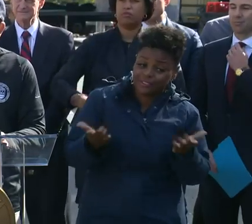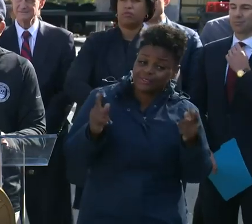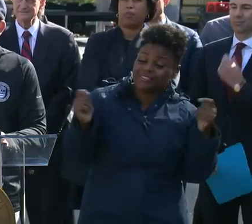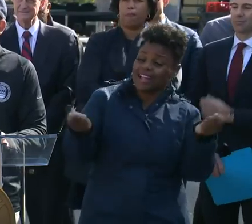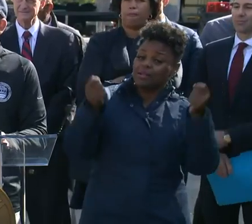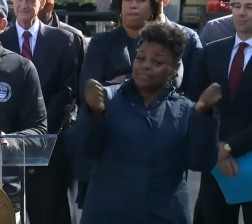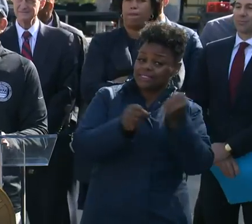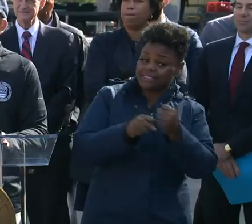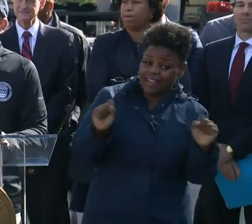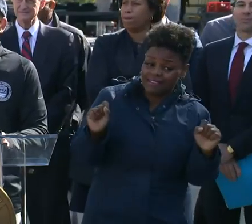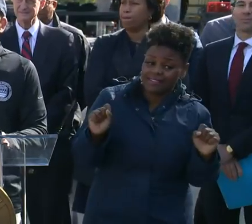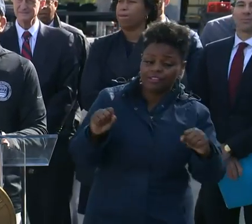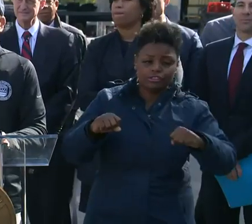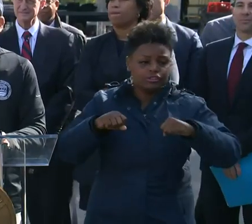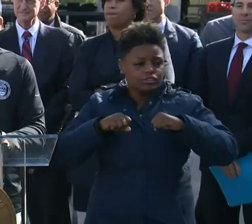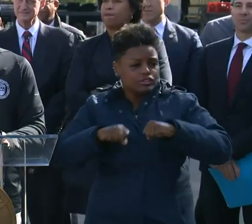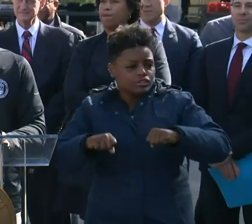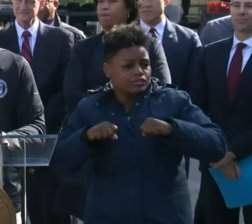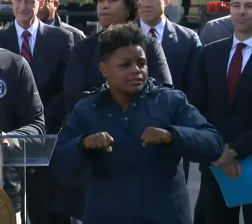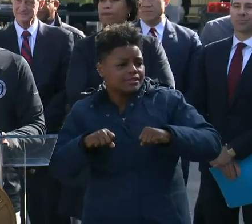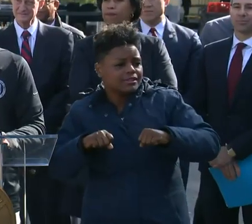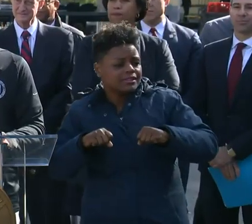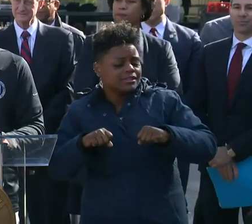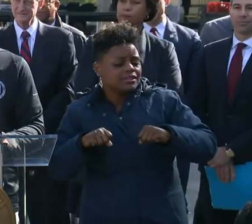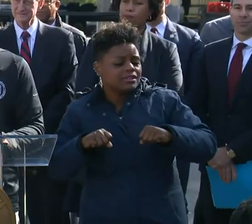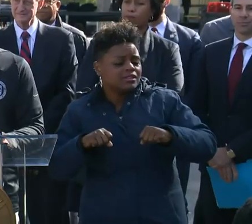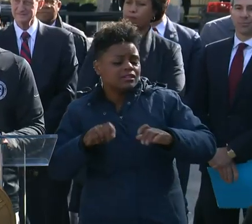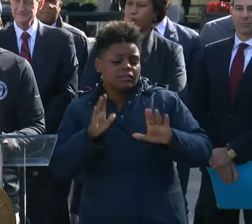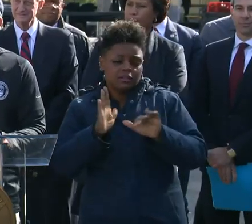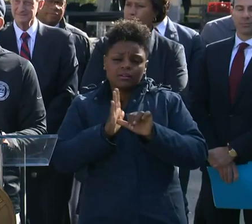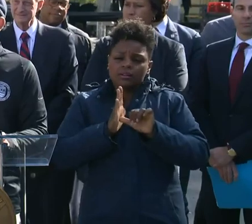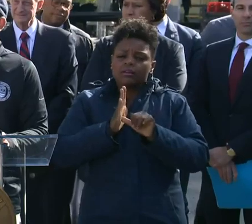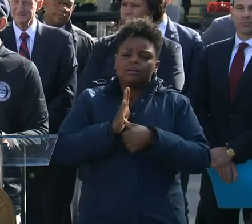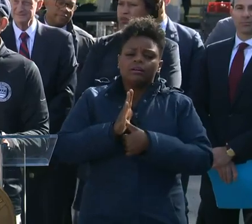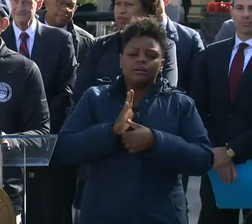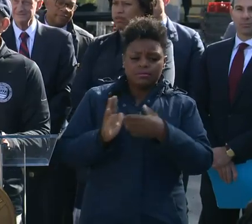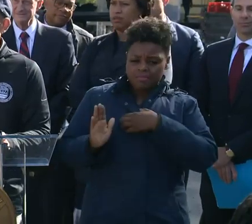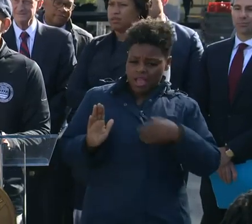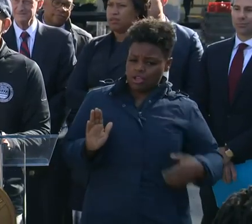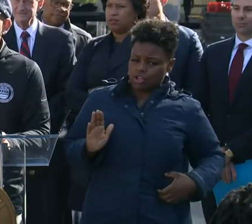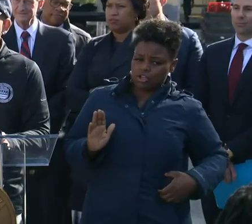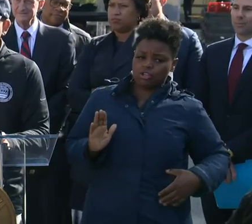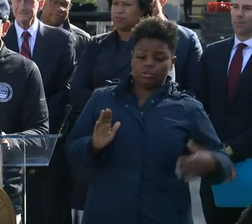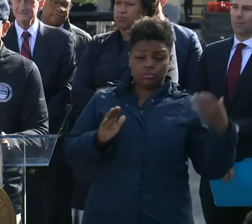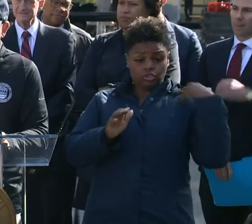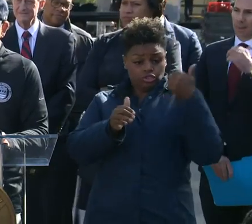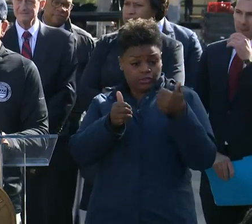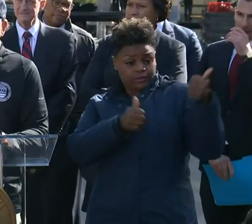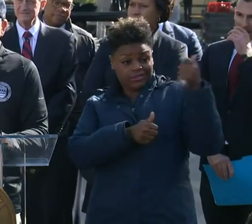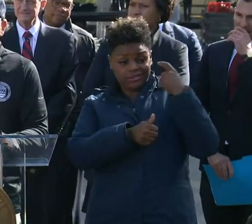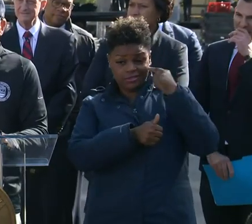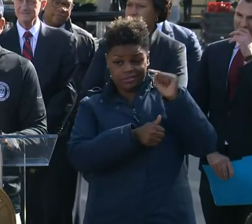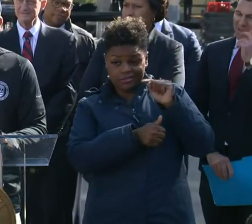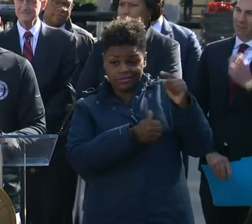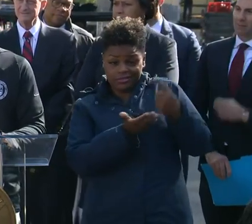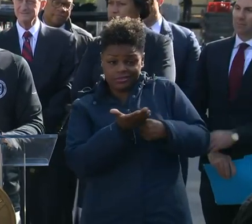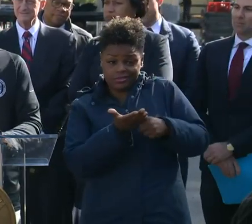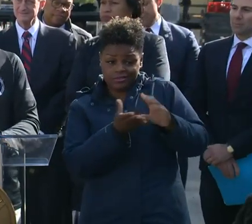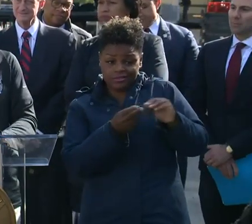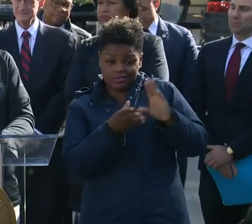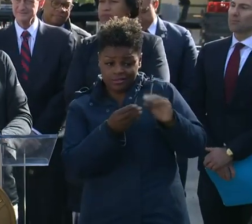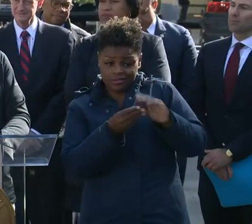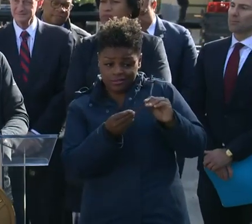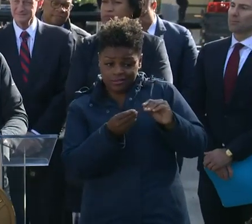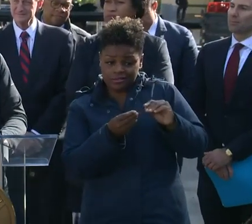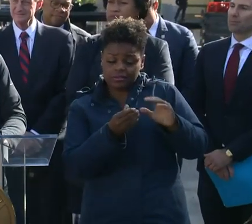possible. I can't stress enough what the mayor and the chief had said to sign up for the mayor's free text service. This is how